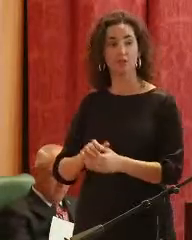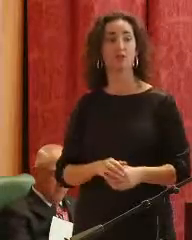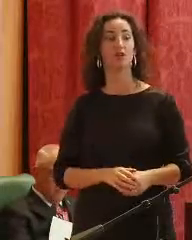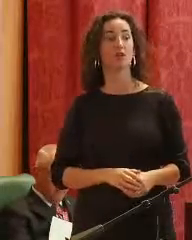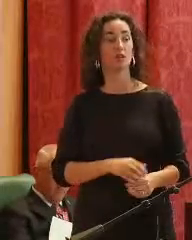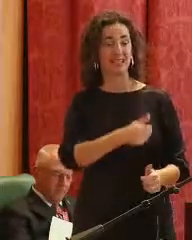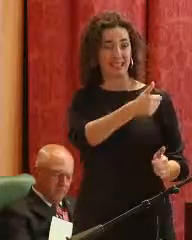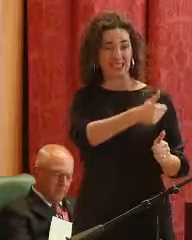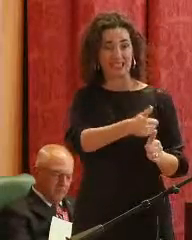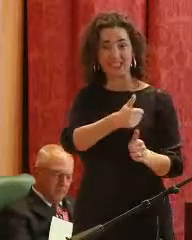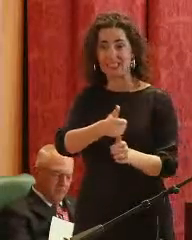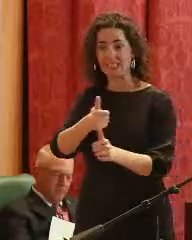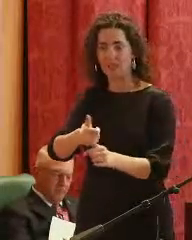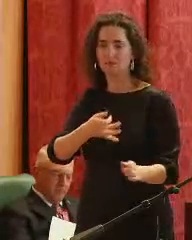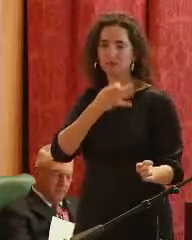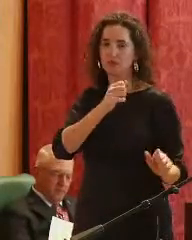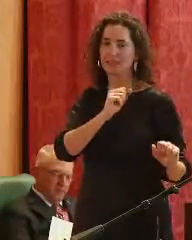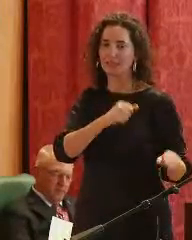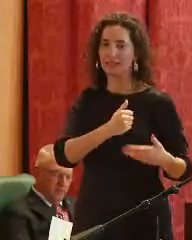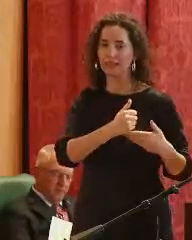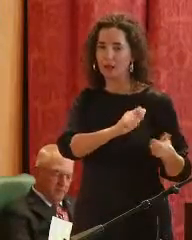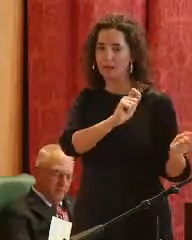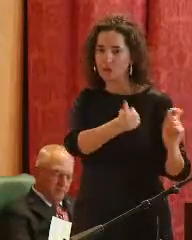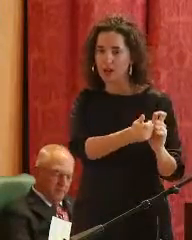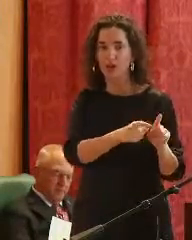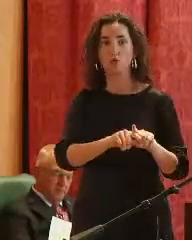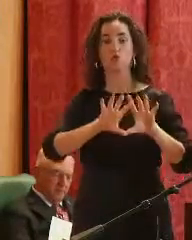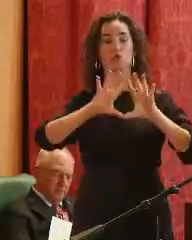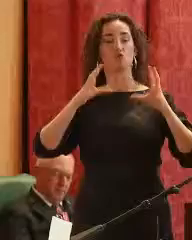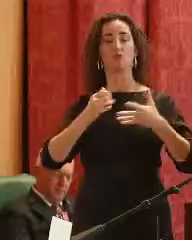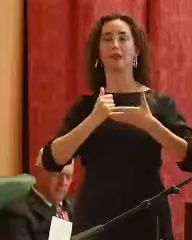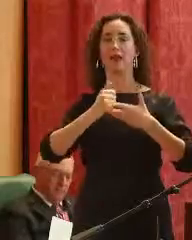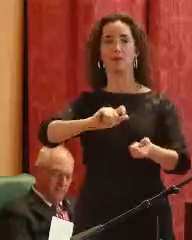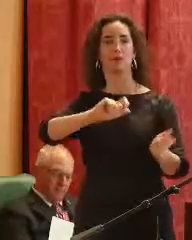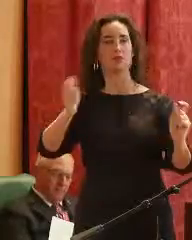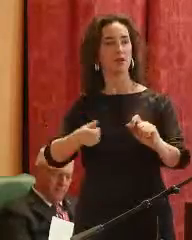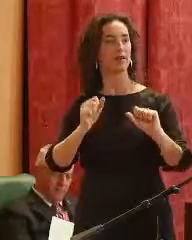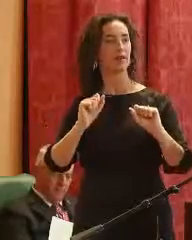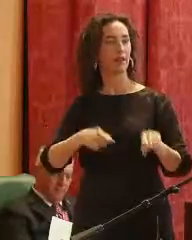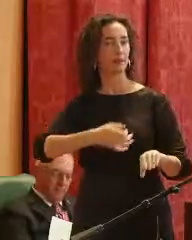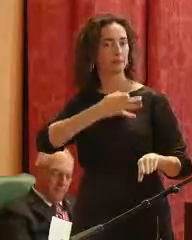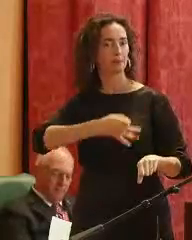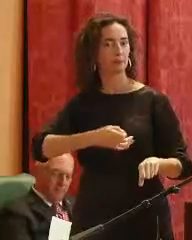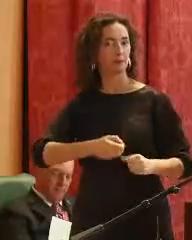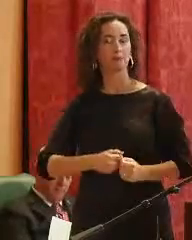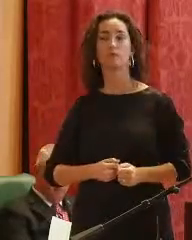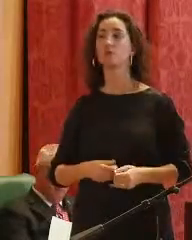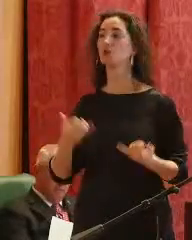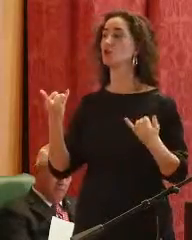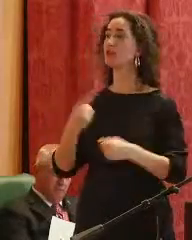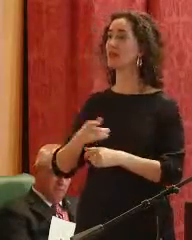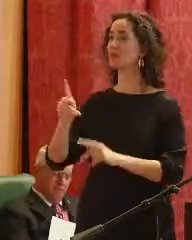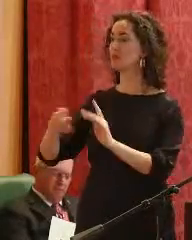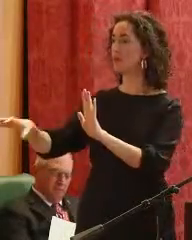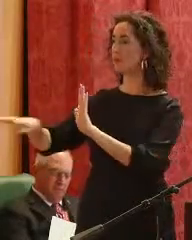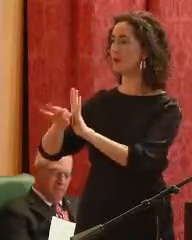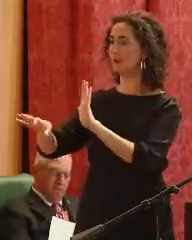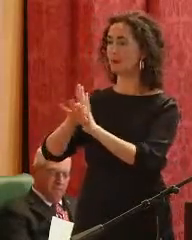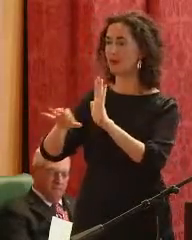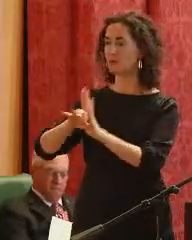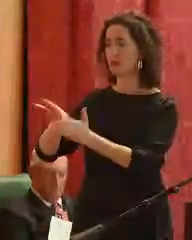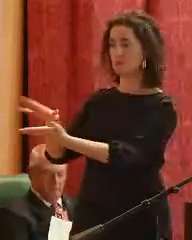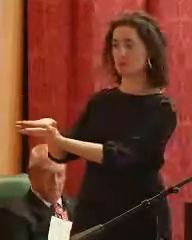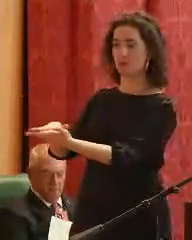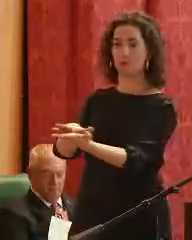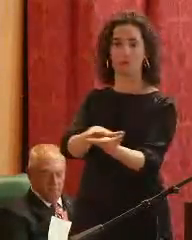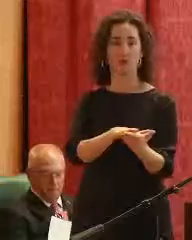collective ability to make a difference. The people we are recognizing here today know that we are